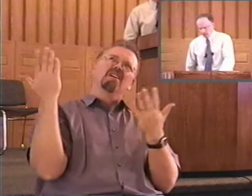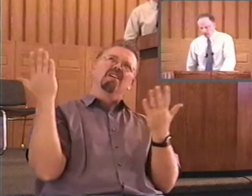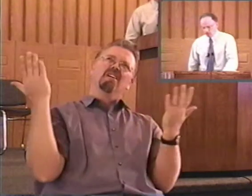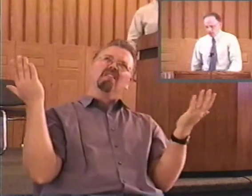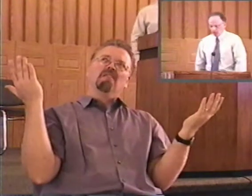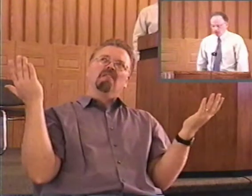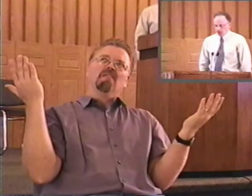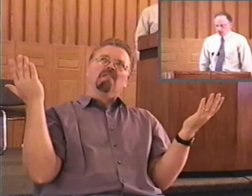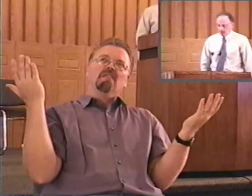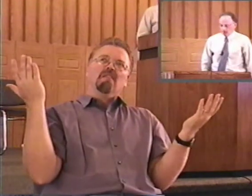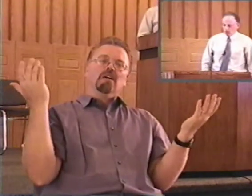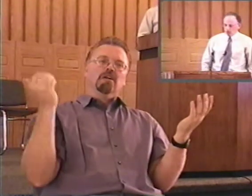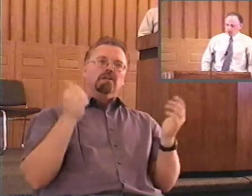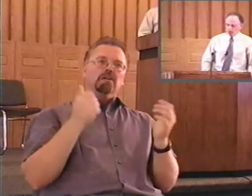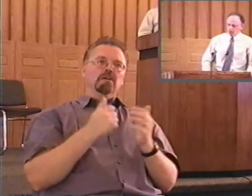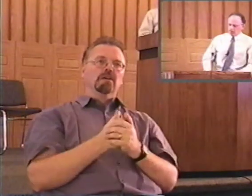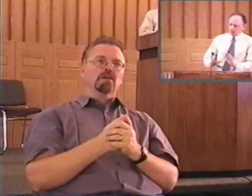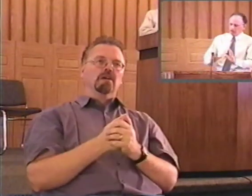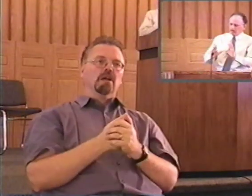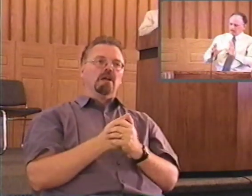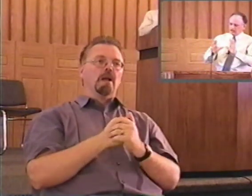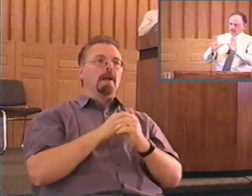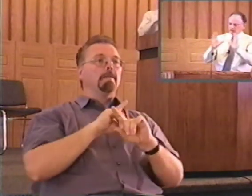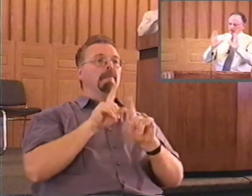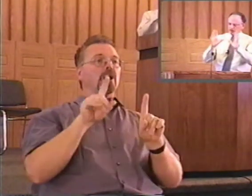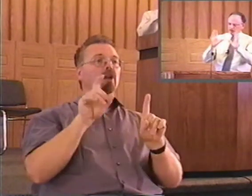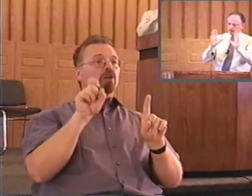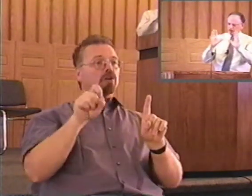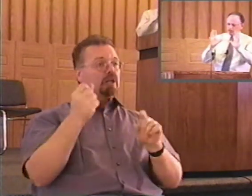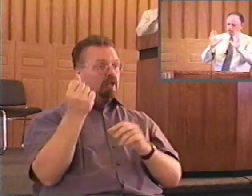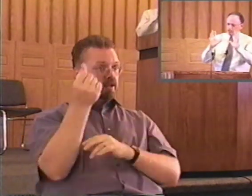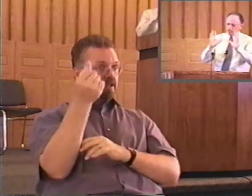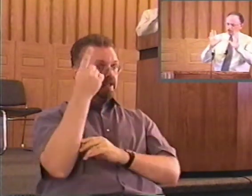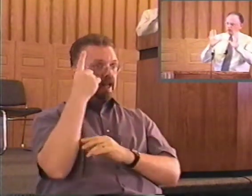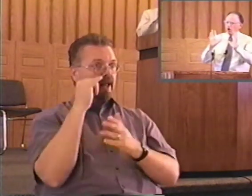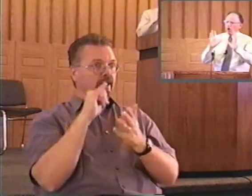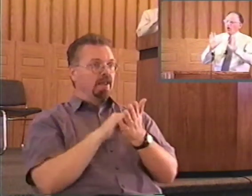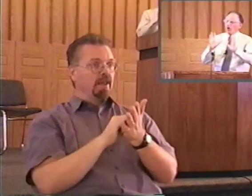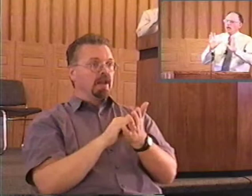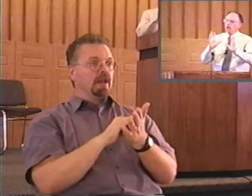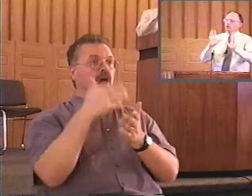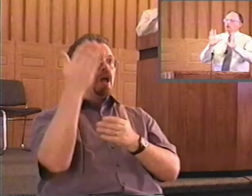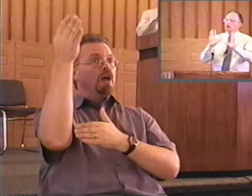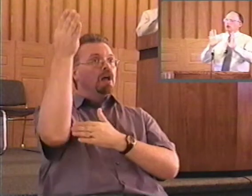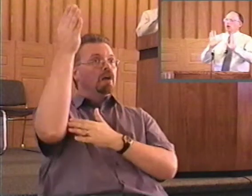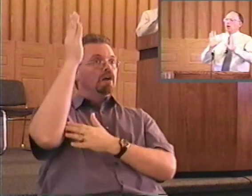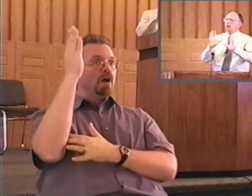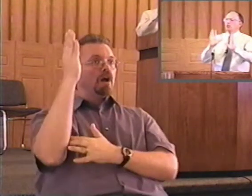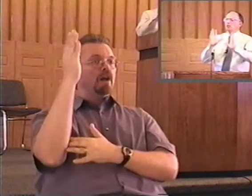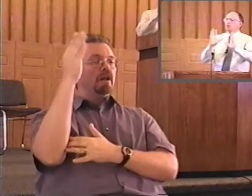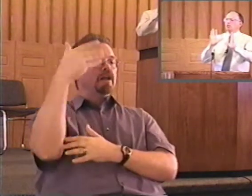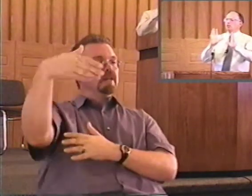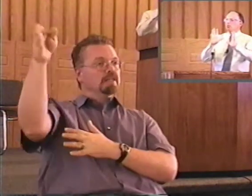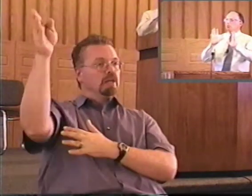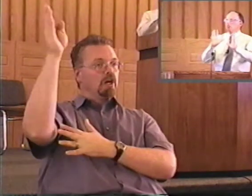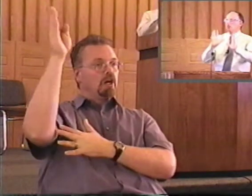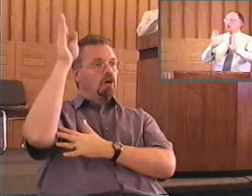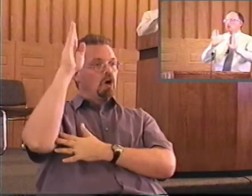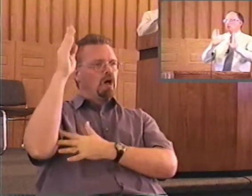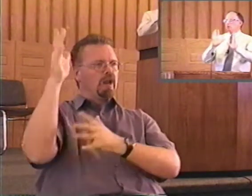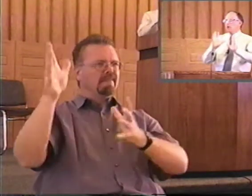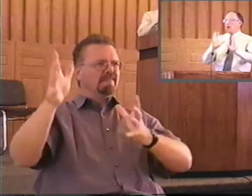Father. But what you need to recognize is this. God is a God of